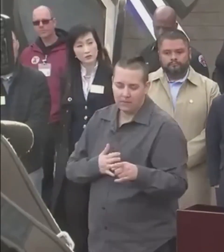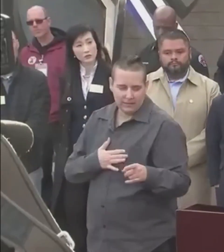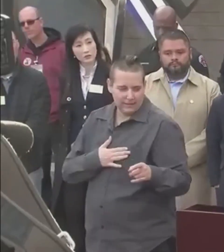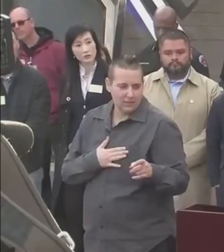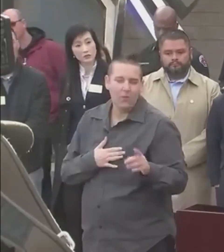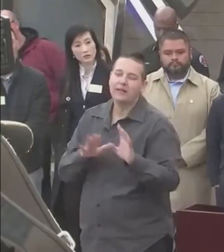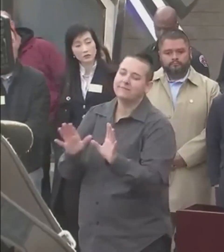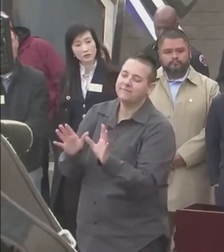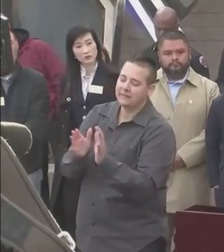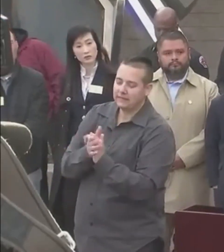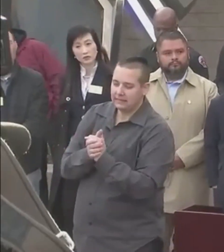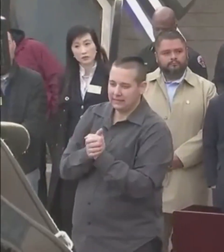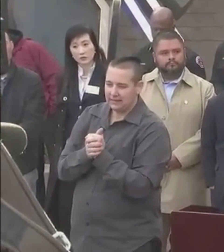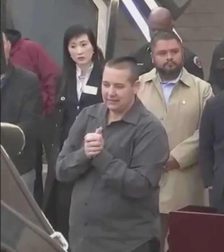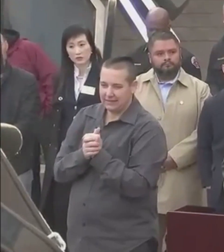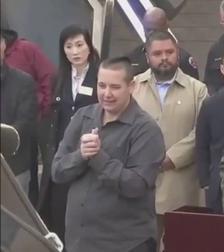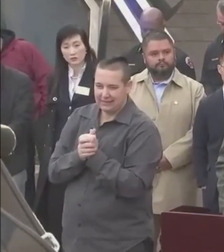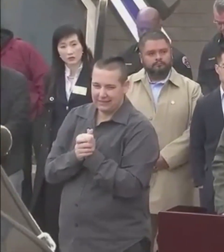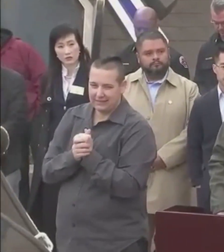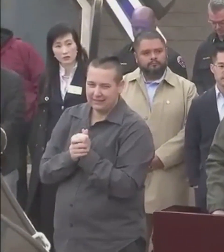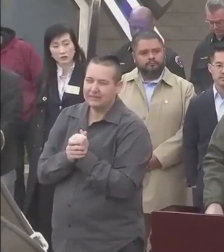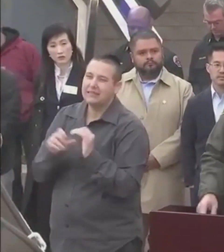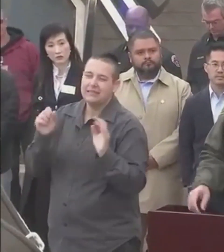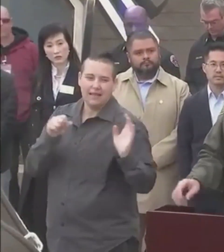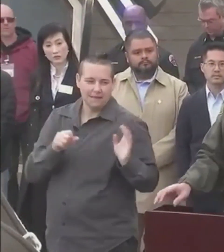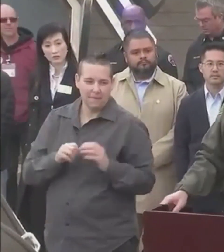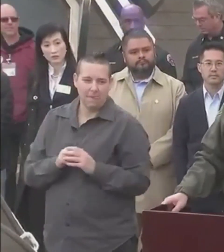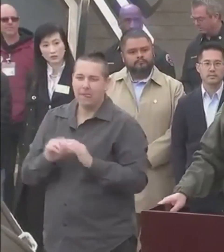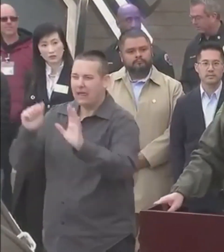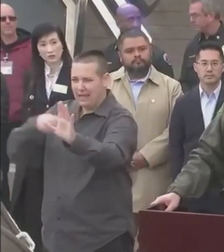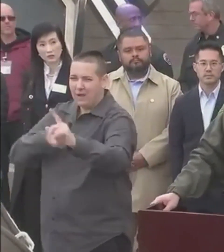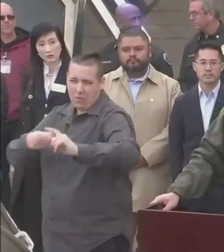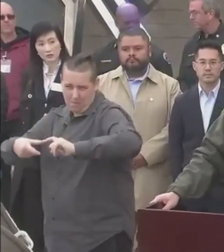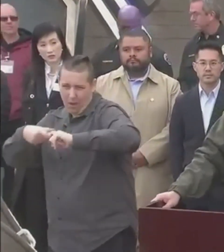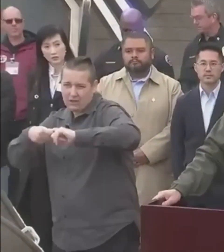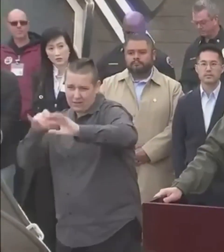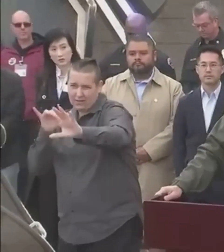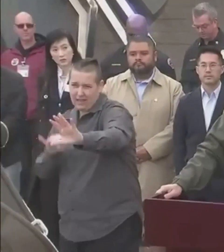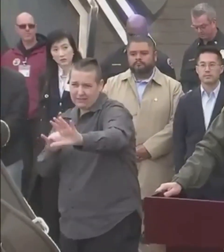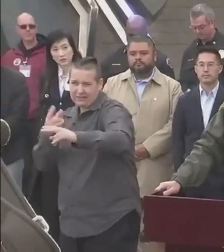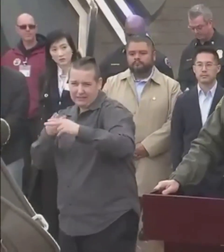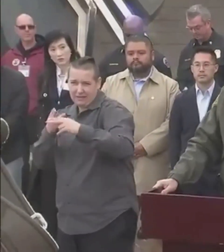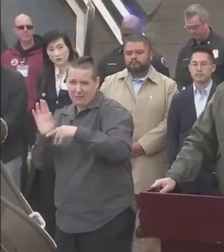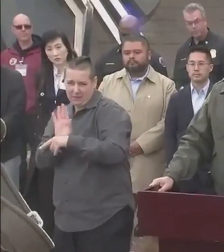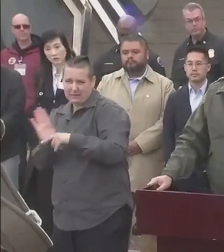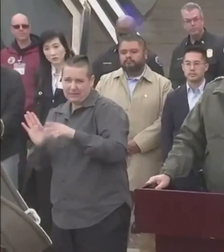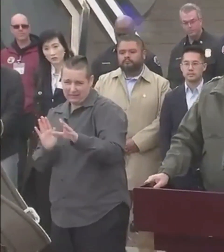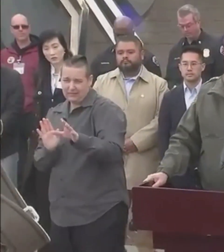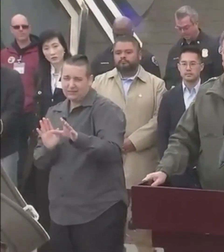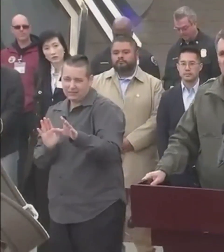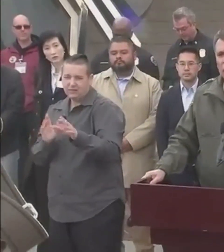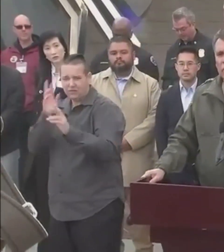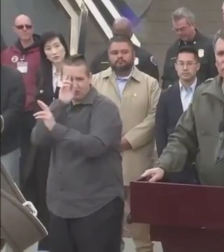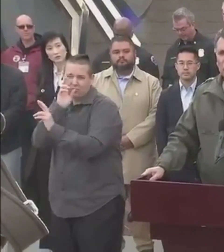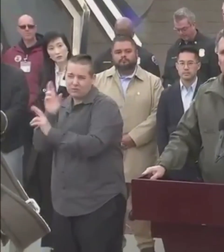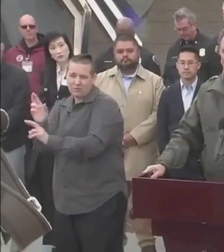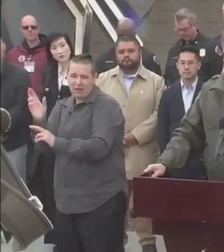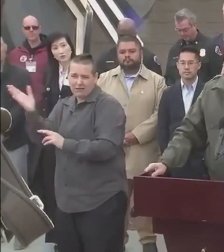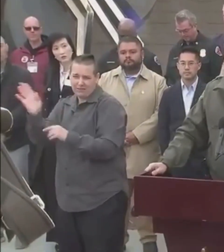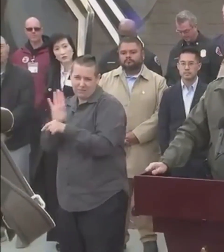Park had quite recently finished up the primary day of their yearly Lunar New Year celebration. All families have the right to praise special times of year in